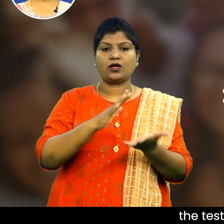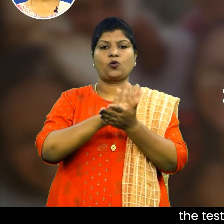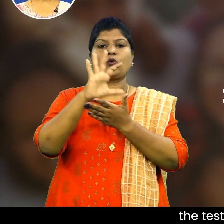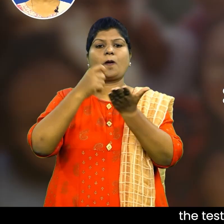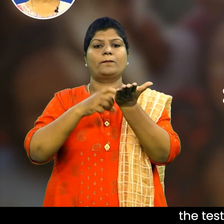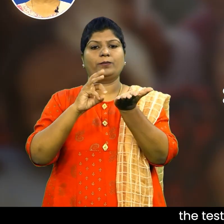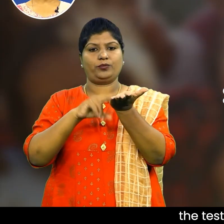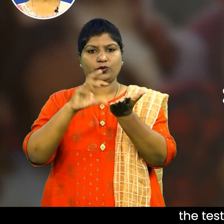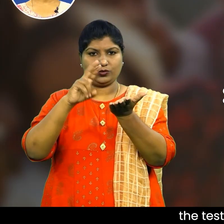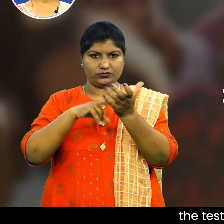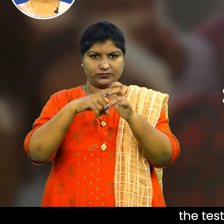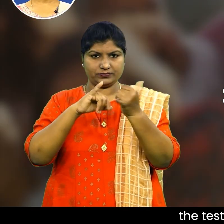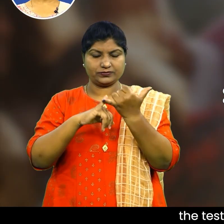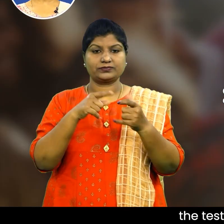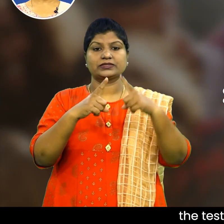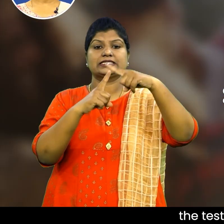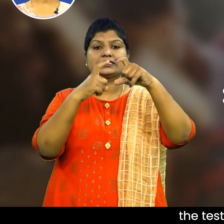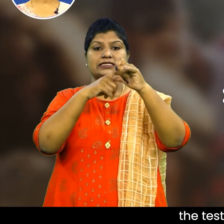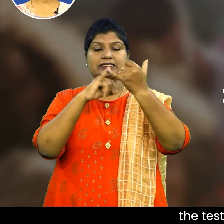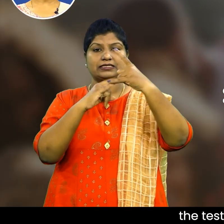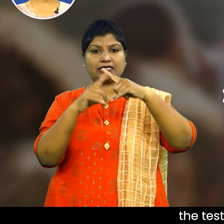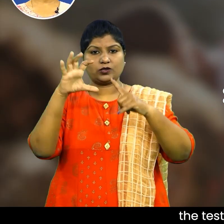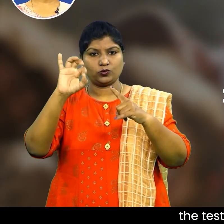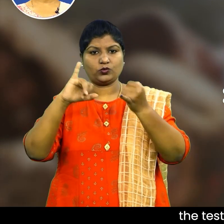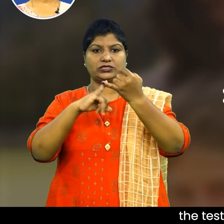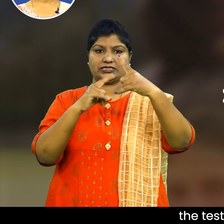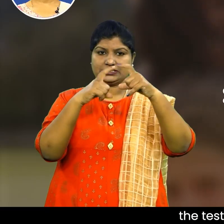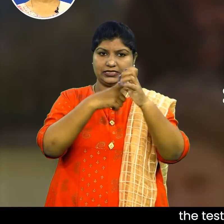the testosterone or androgen,